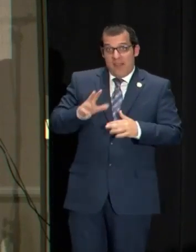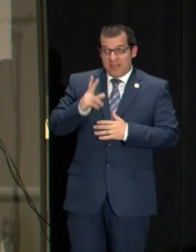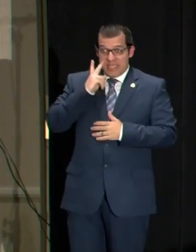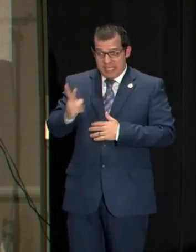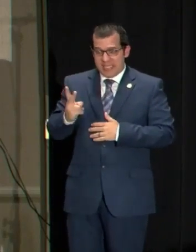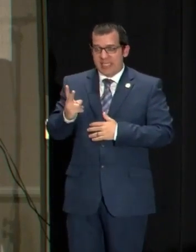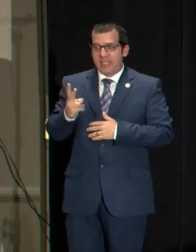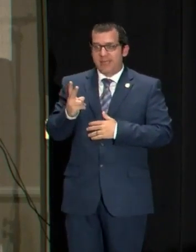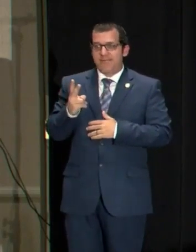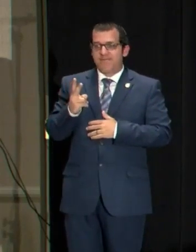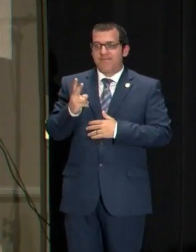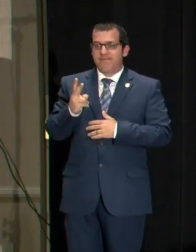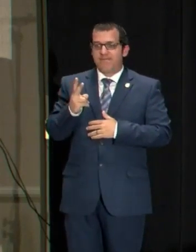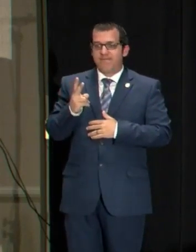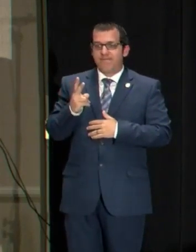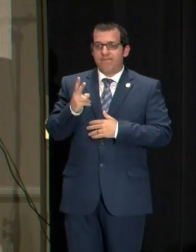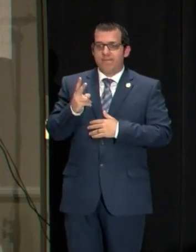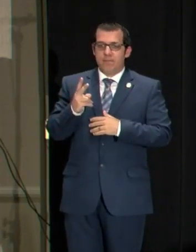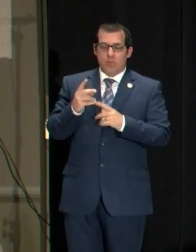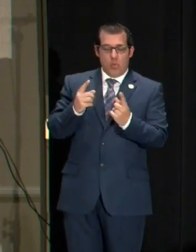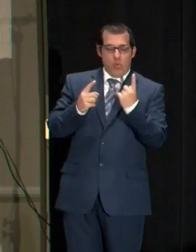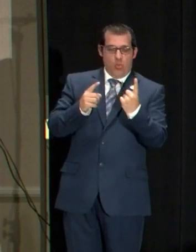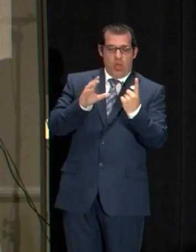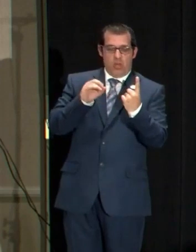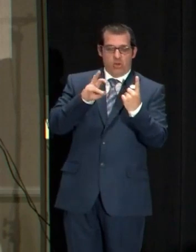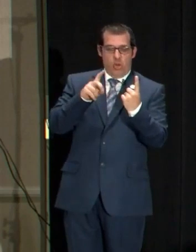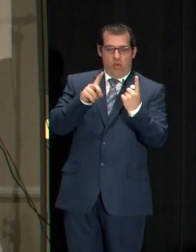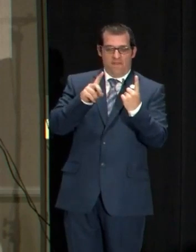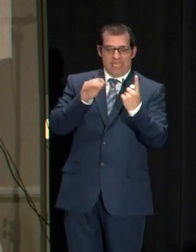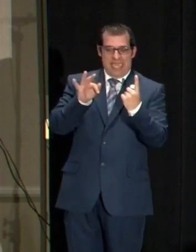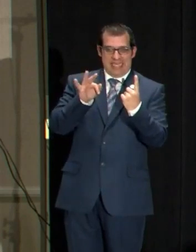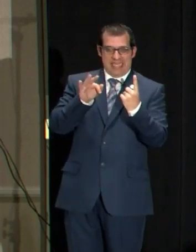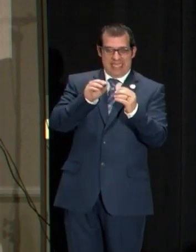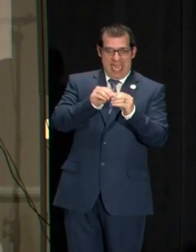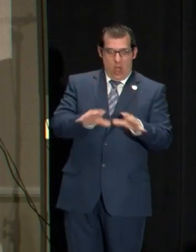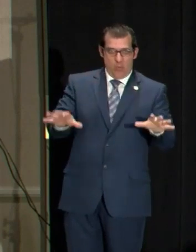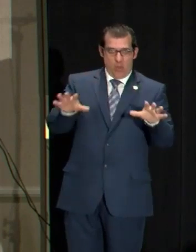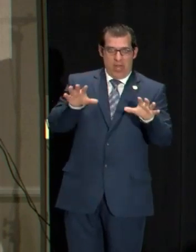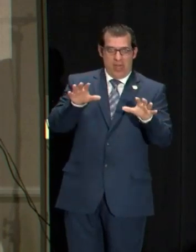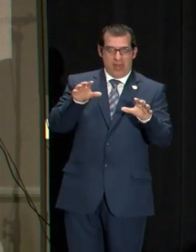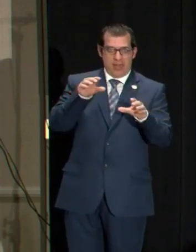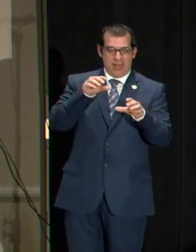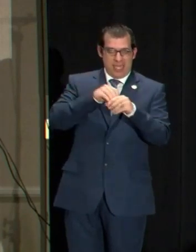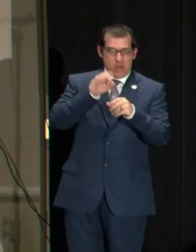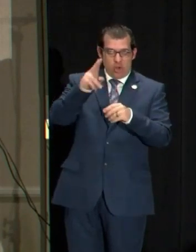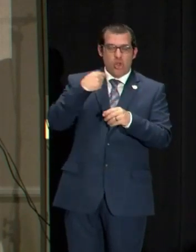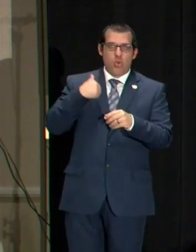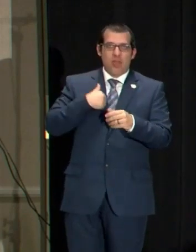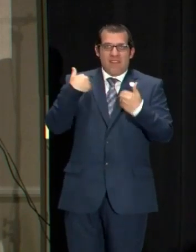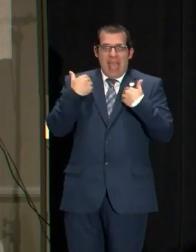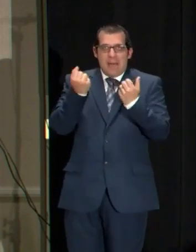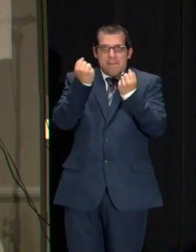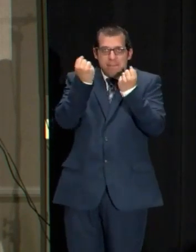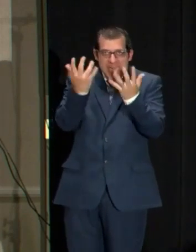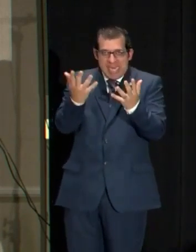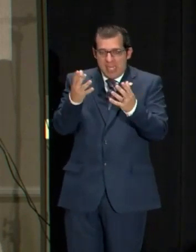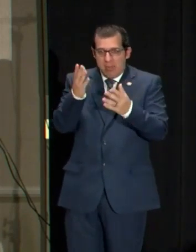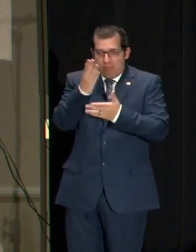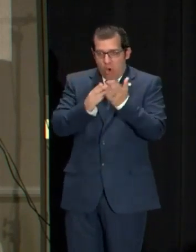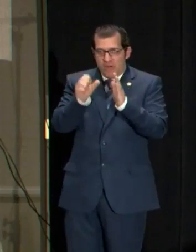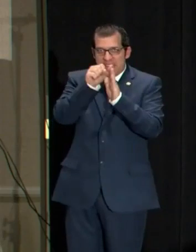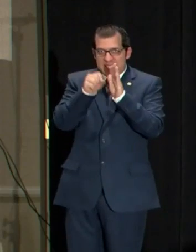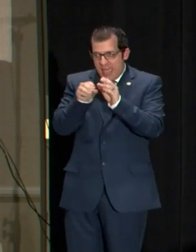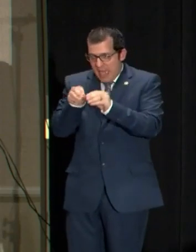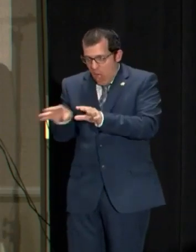that rather than having one COVID-19 outbreak in Arkansas, we've had many outbreaks in different parts